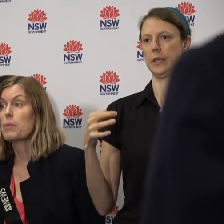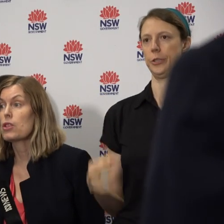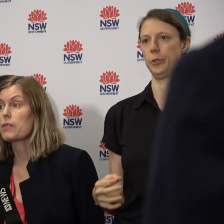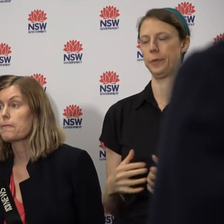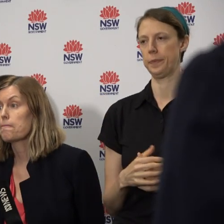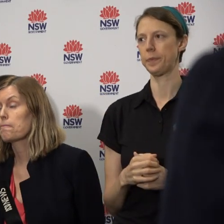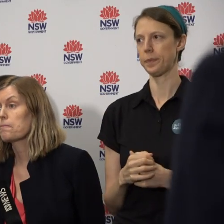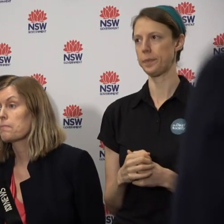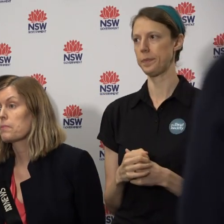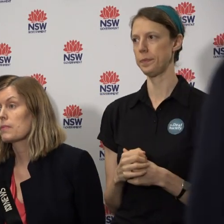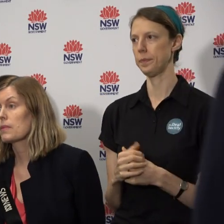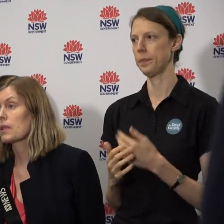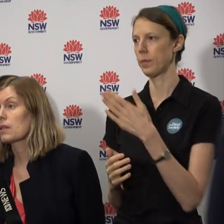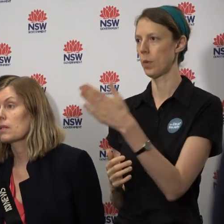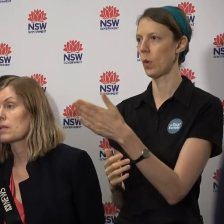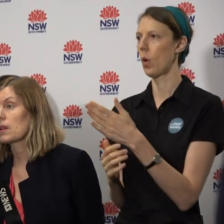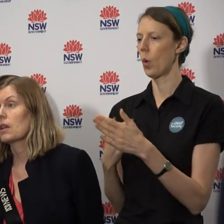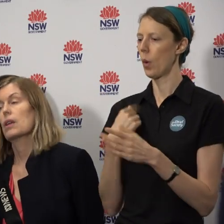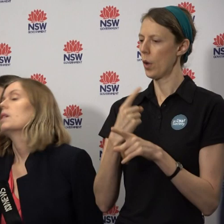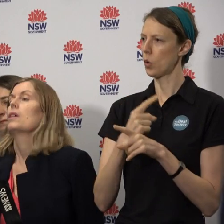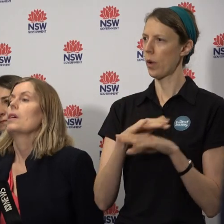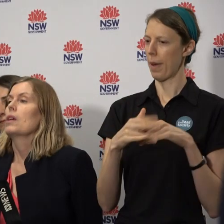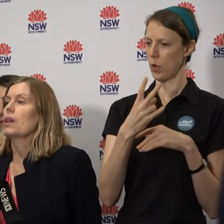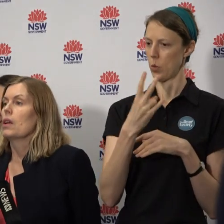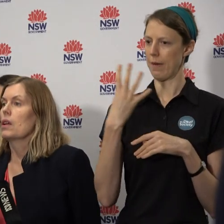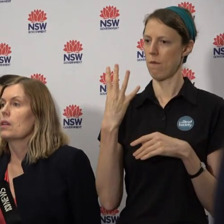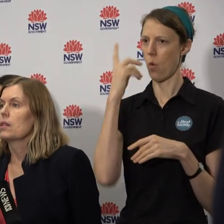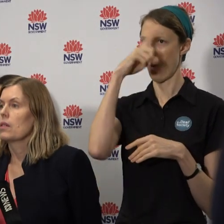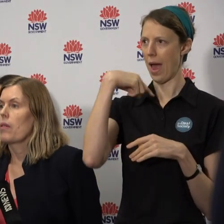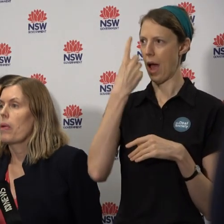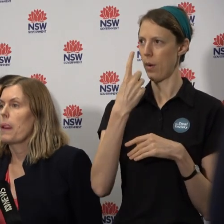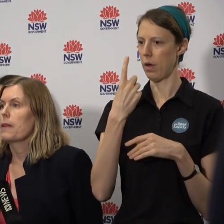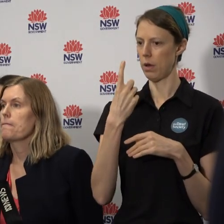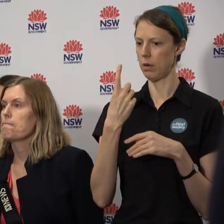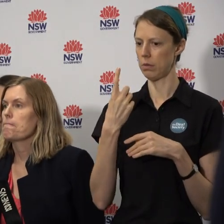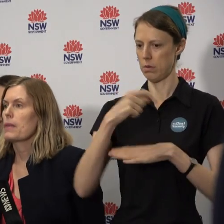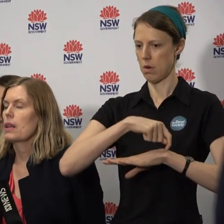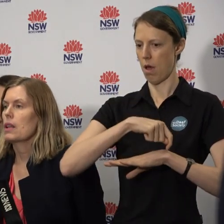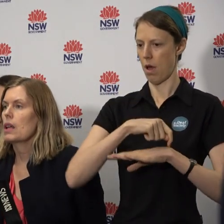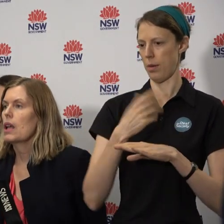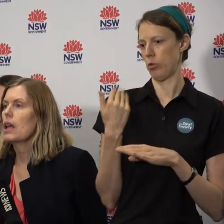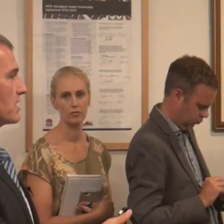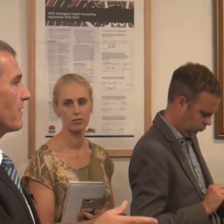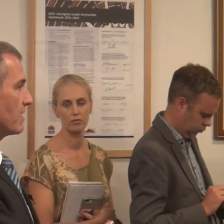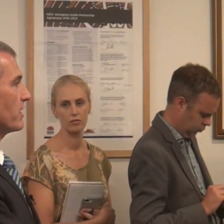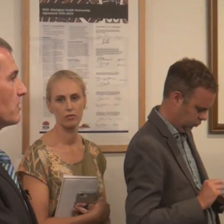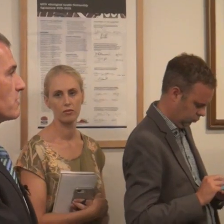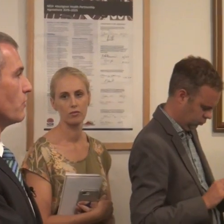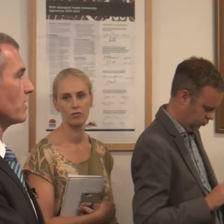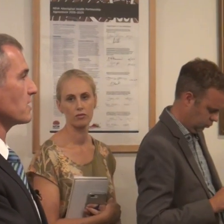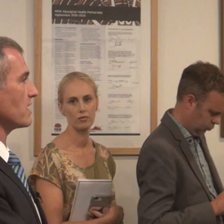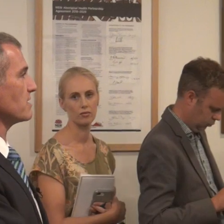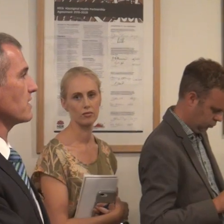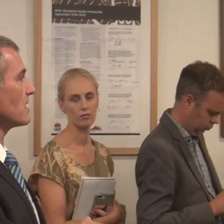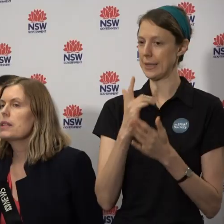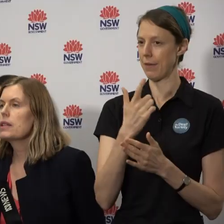available information. We were talking about the 24-hour period the other day. I mean, that extra weekend gives you 72 hours, which obviously is a crucial window to see if anybody else is